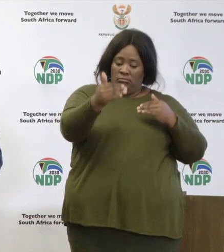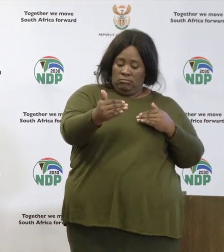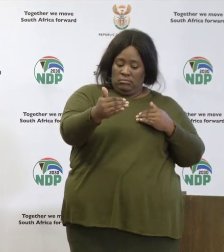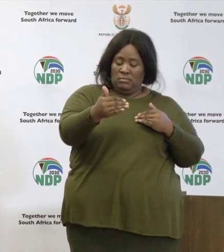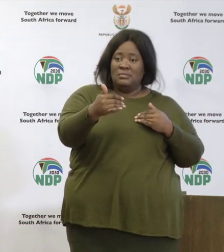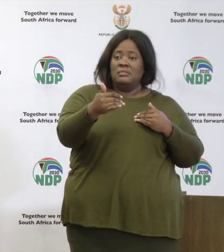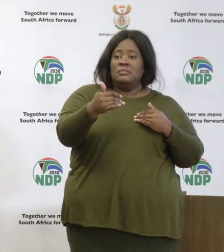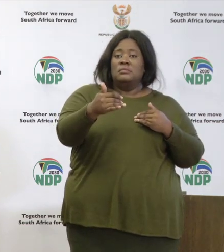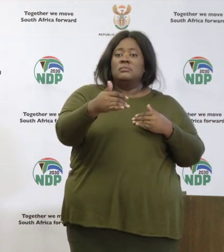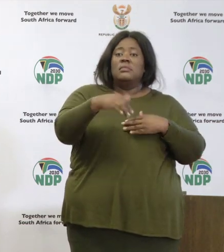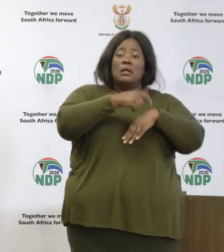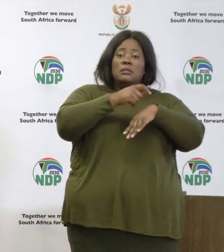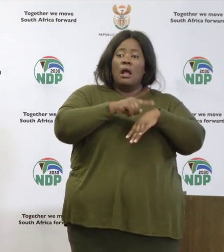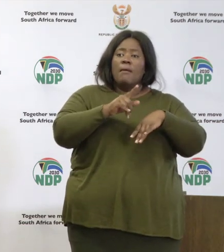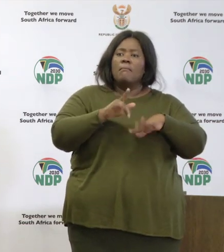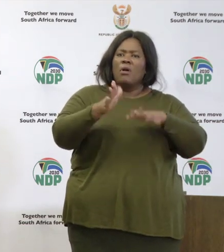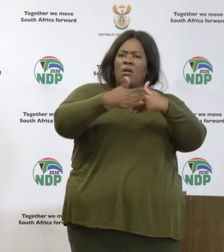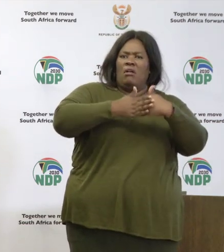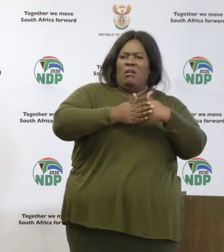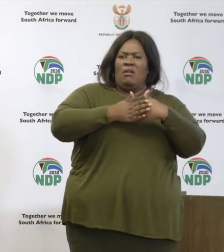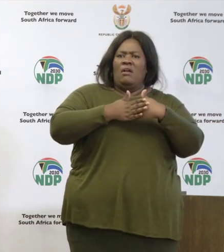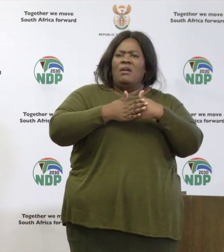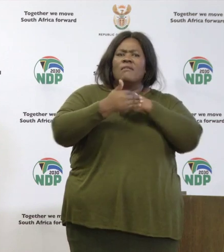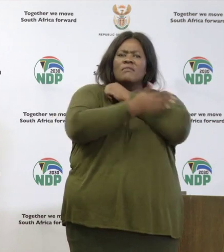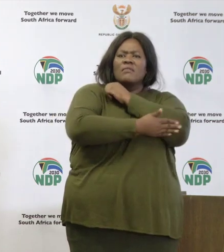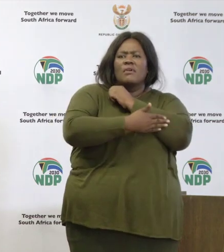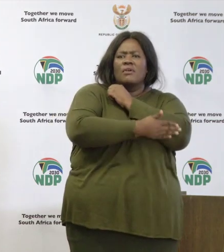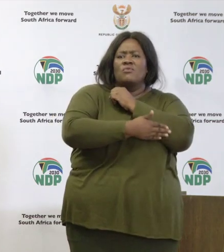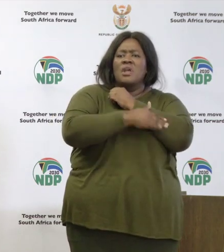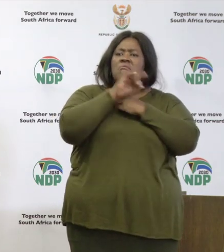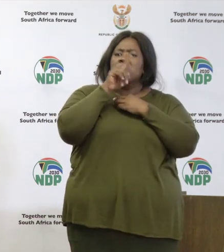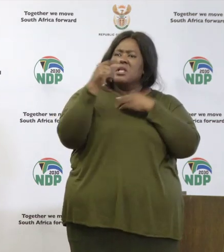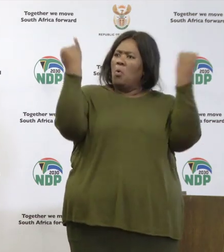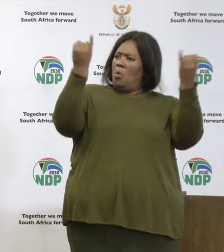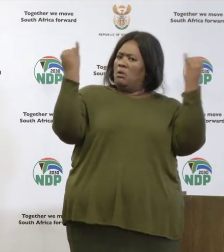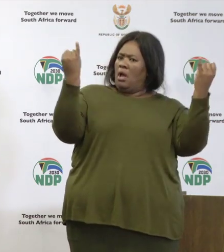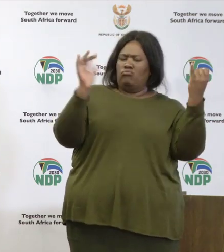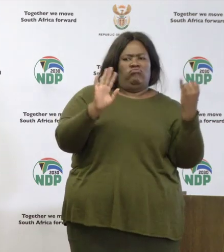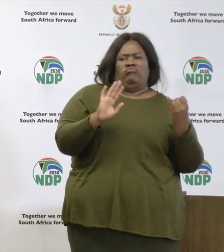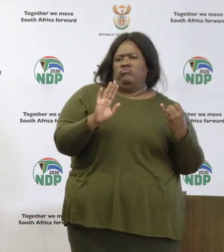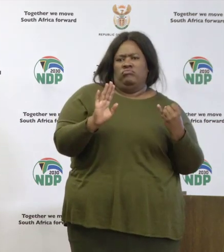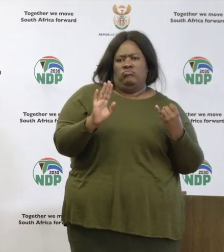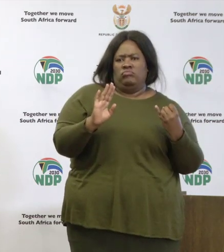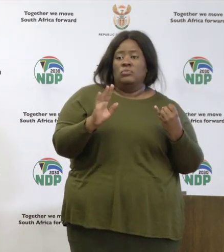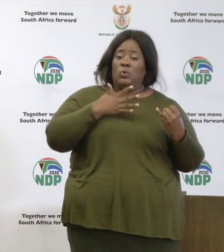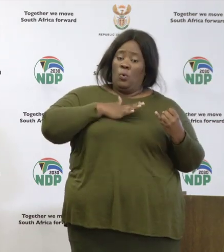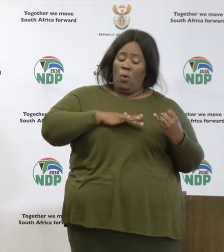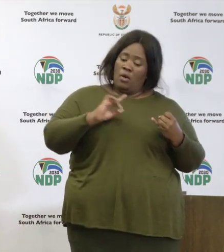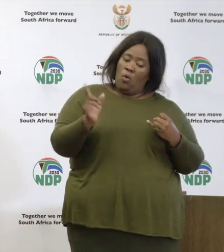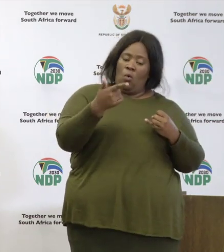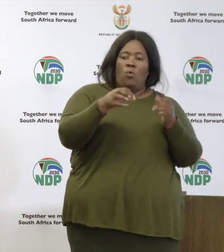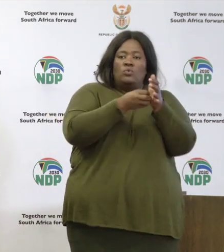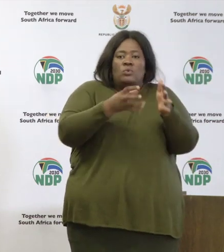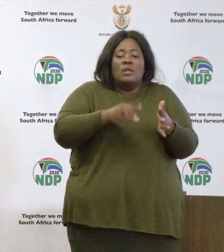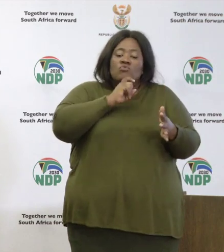be treated as a holiday, and we would like to call upon all our students to make use of this period to